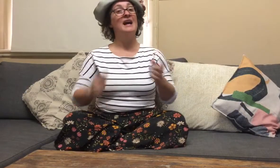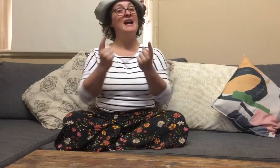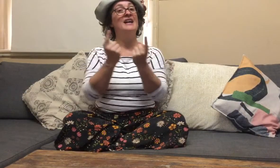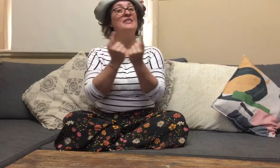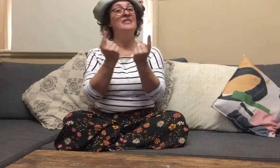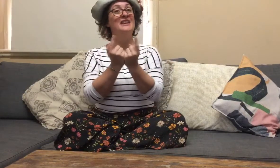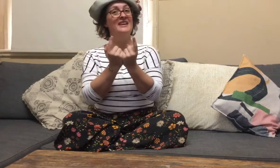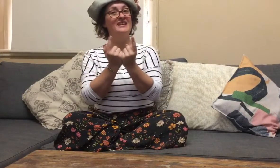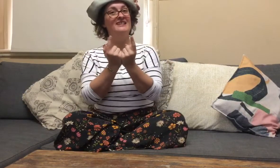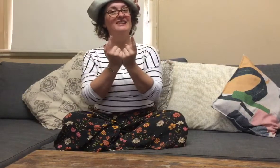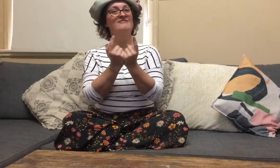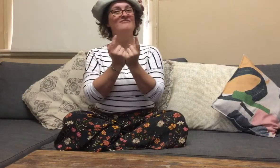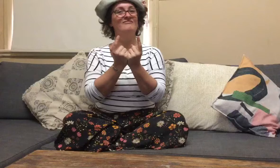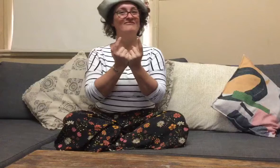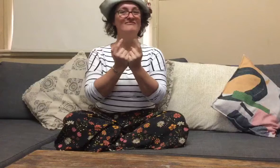about a thing,